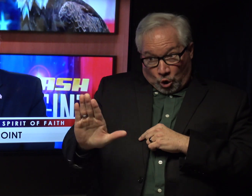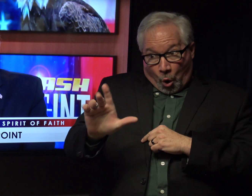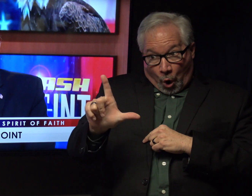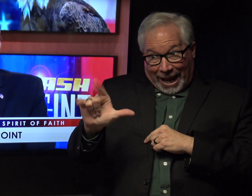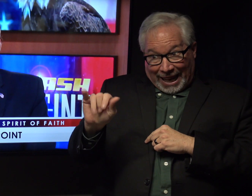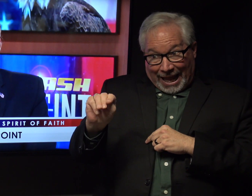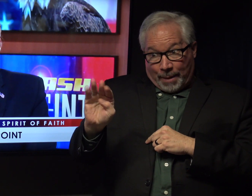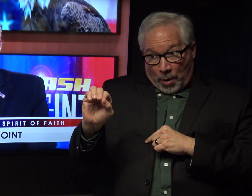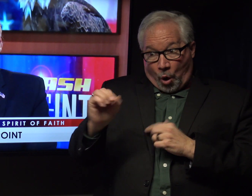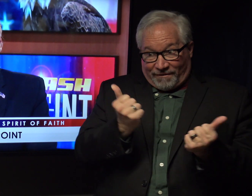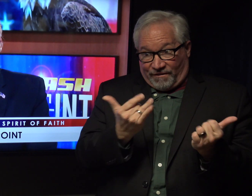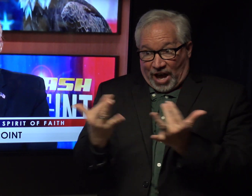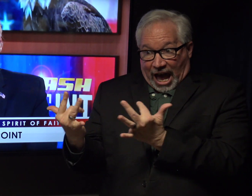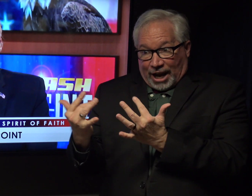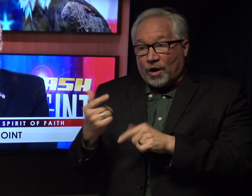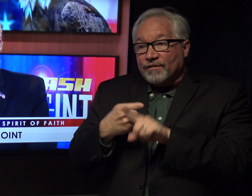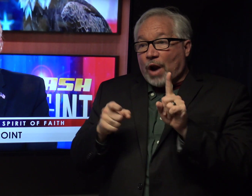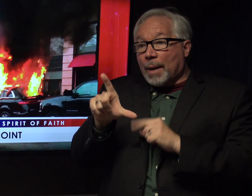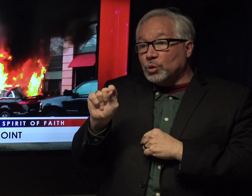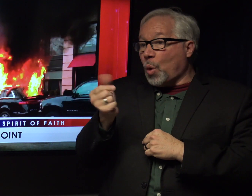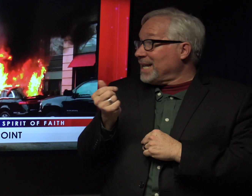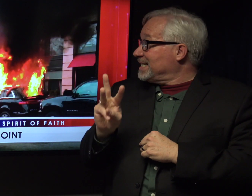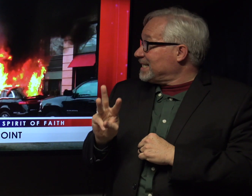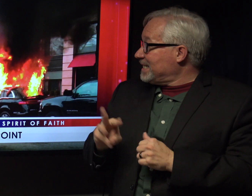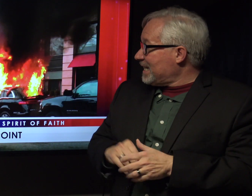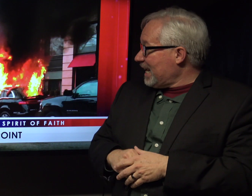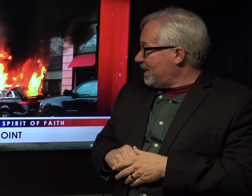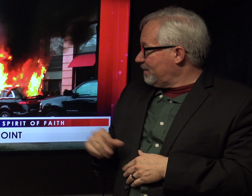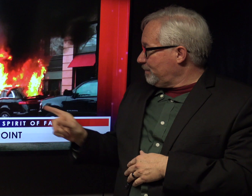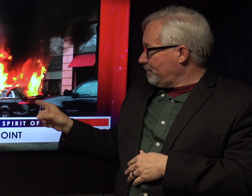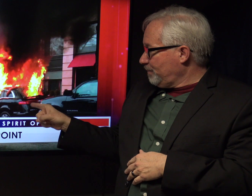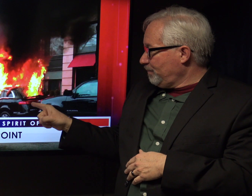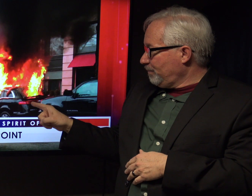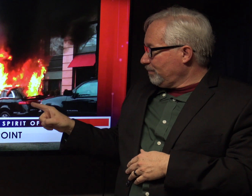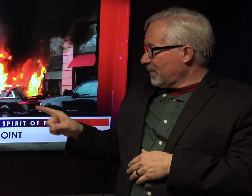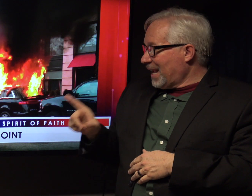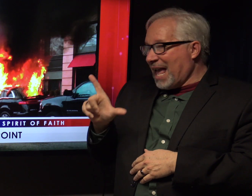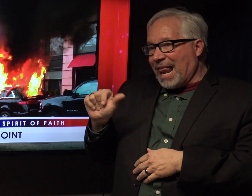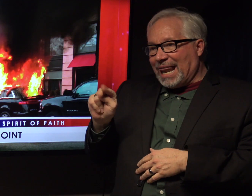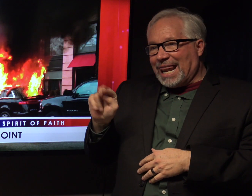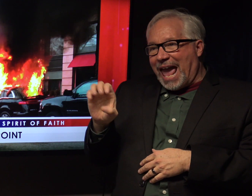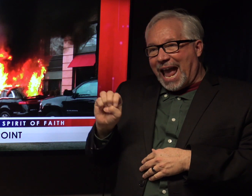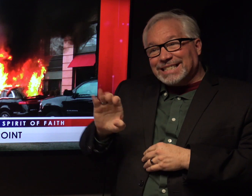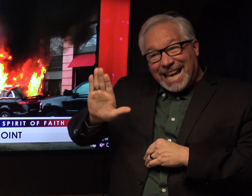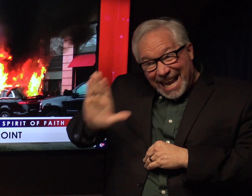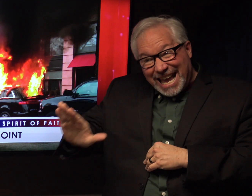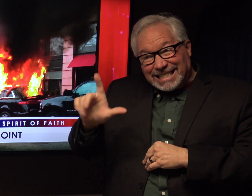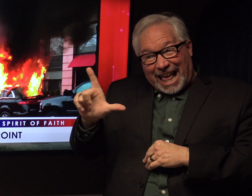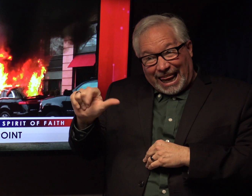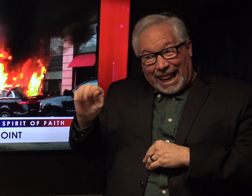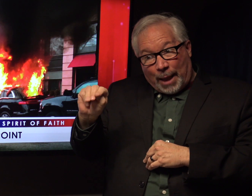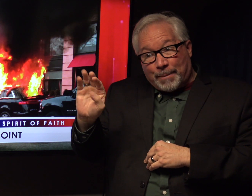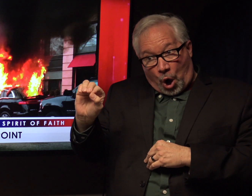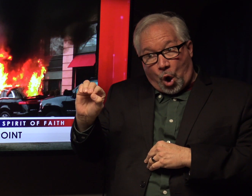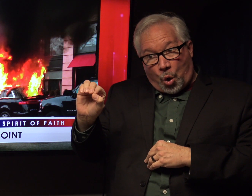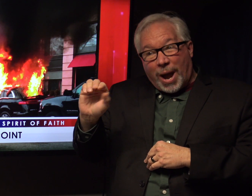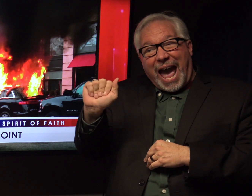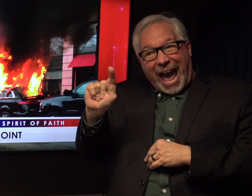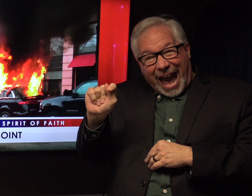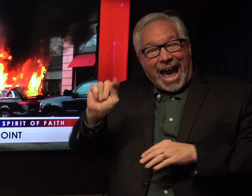picture. This is from 2016. That was your limo, right, at the inauguration? Rioters. Yeah. So let's point